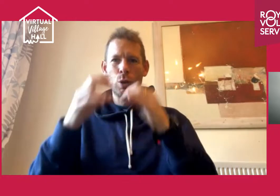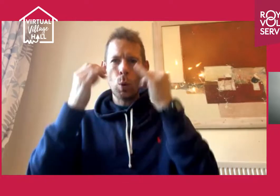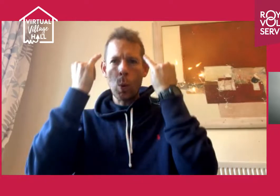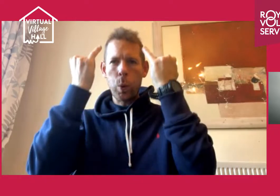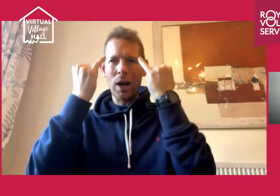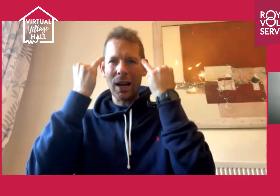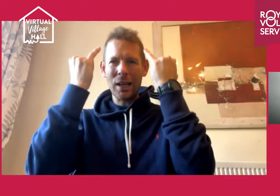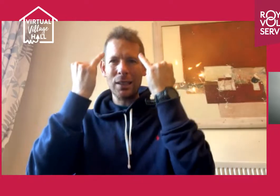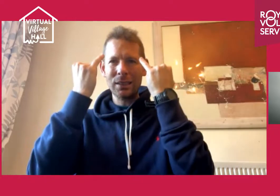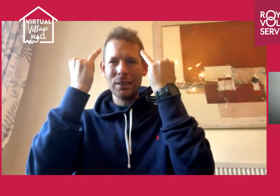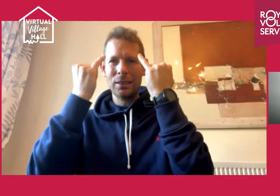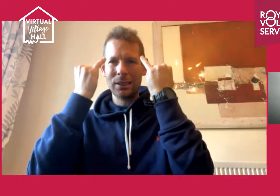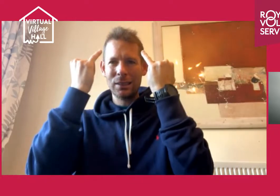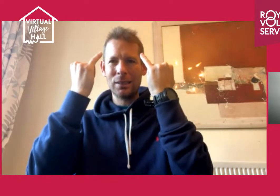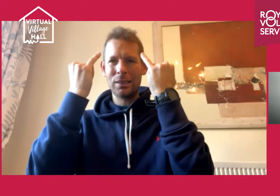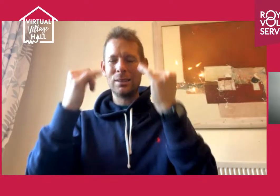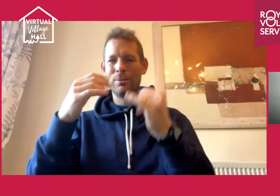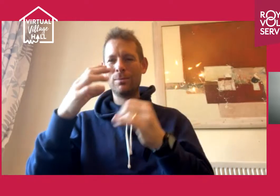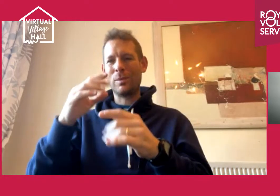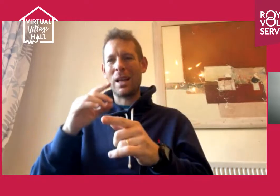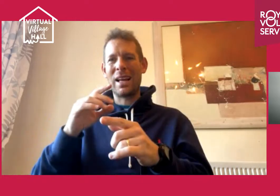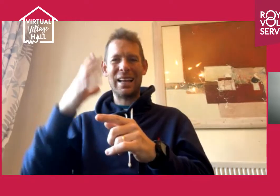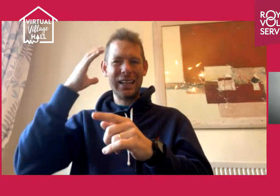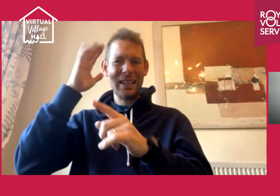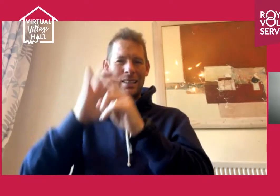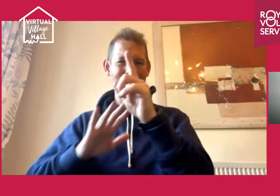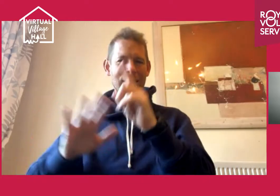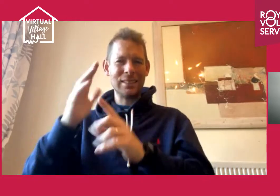Wild animals. Wild animals.